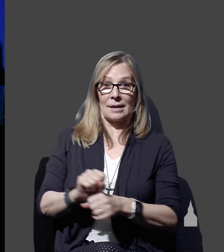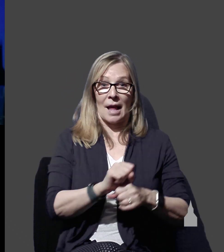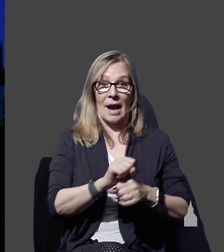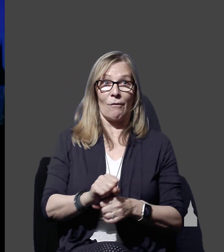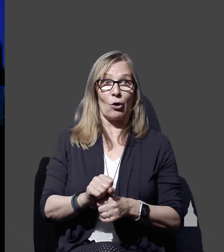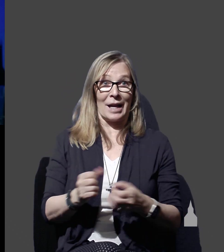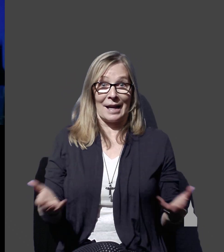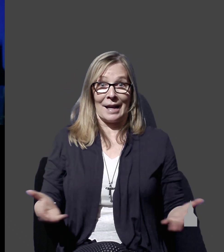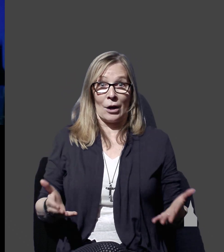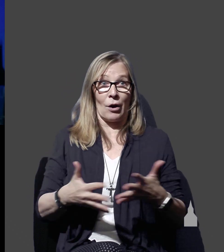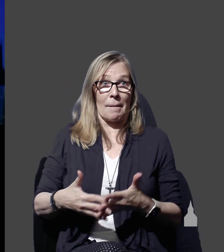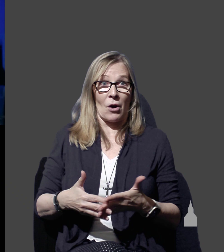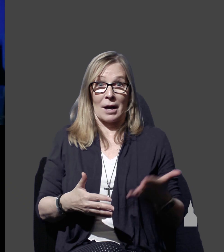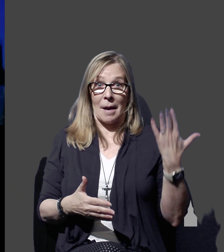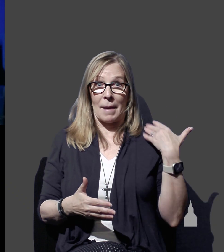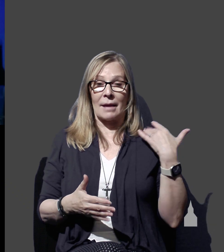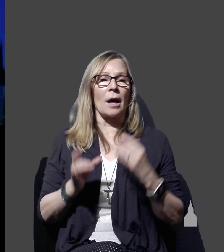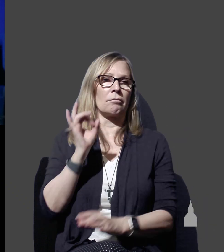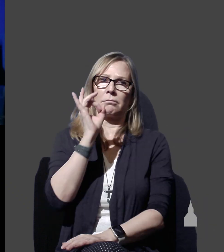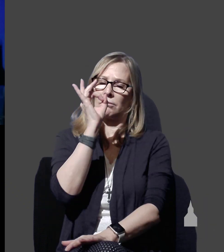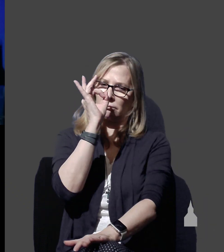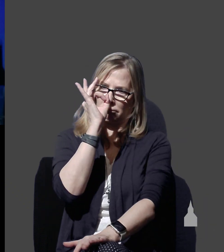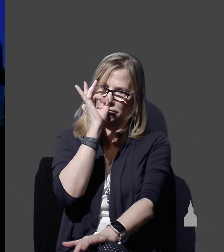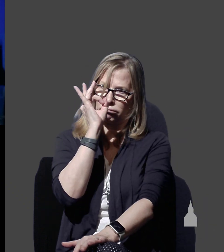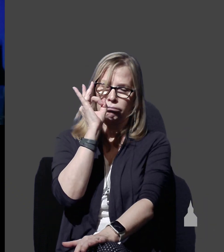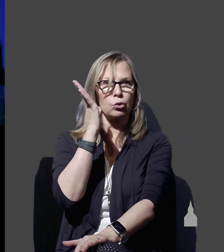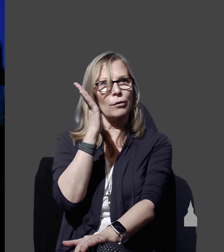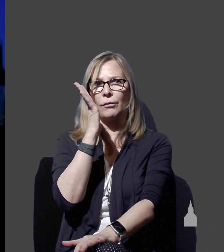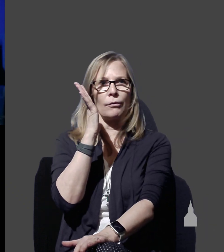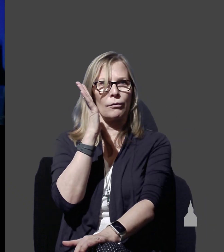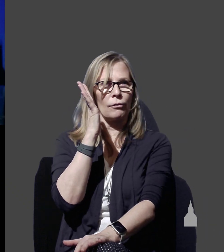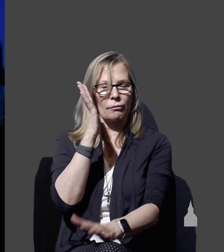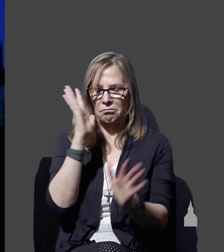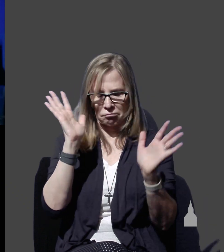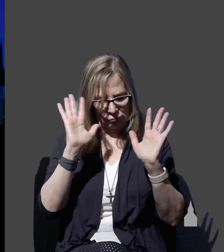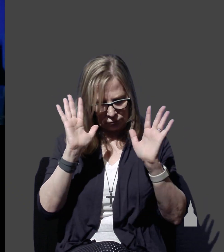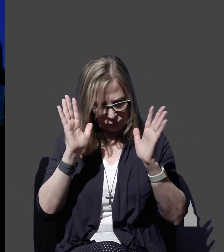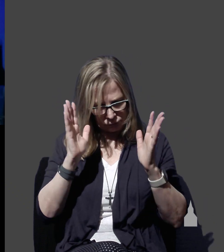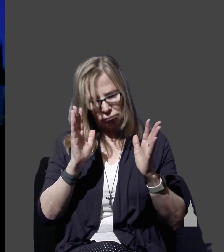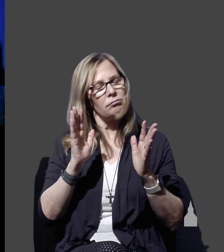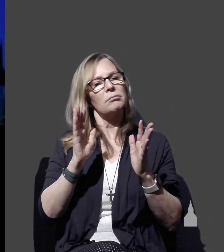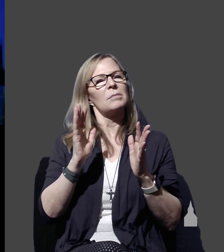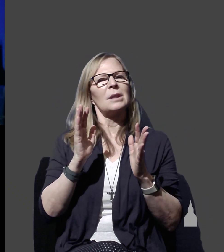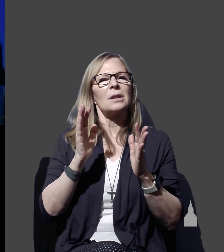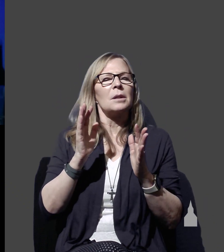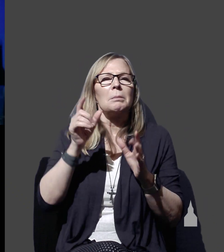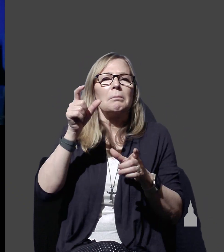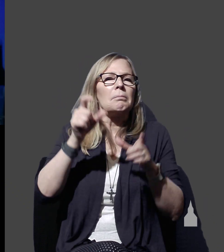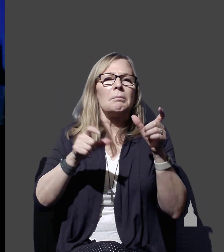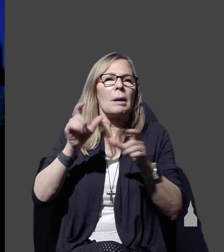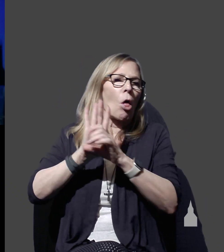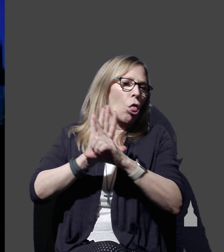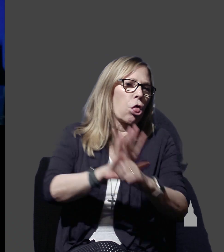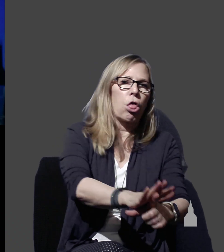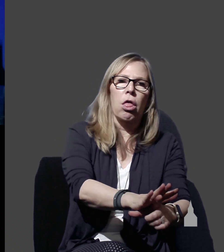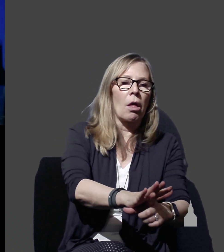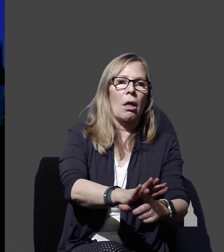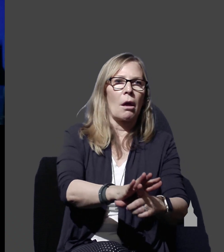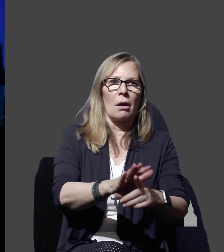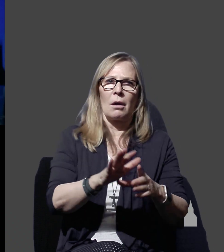America was brutal and awful and treated people created in the image of God